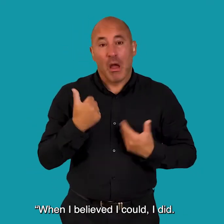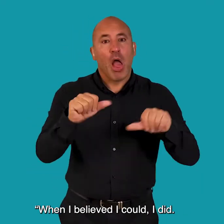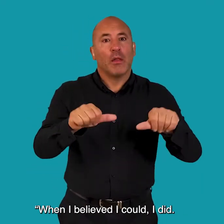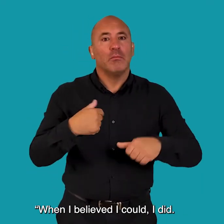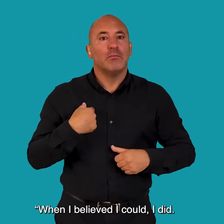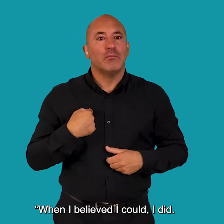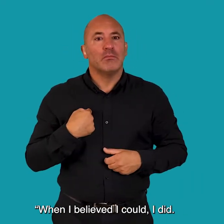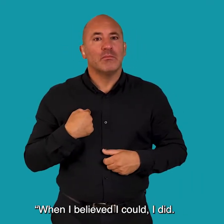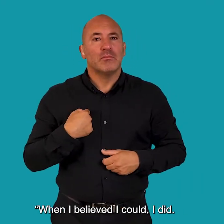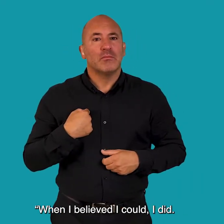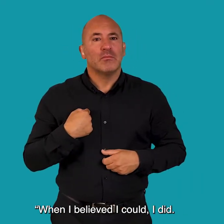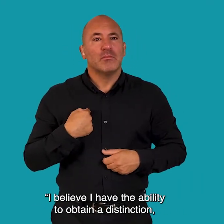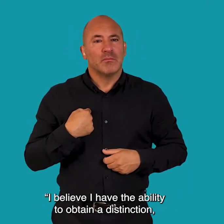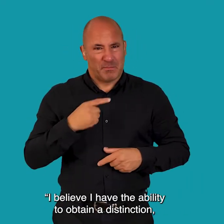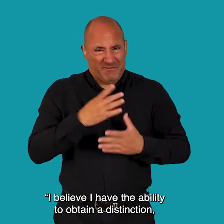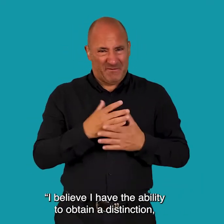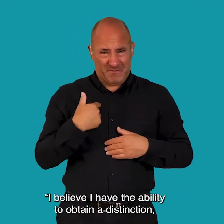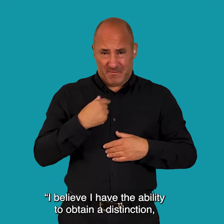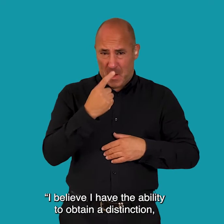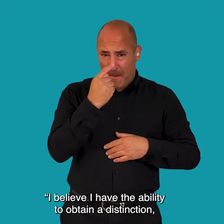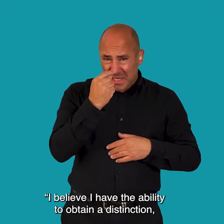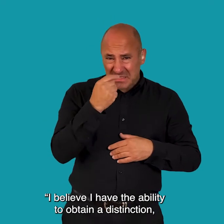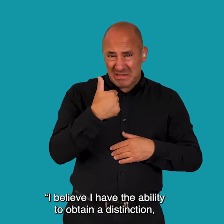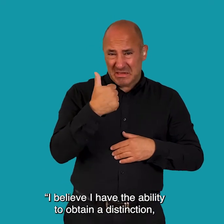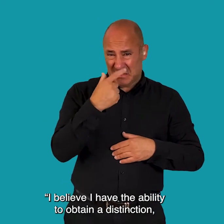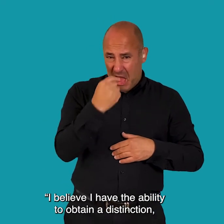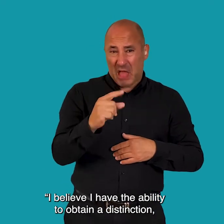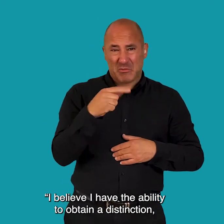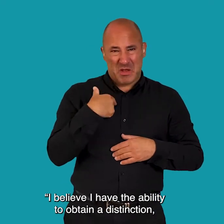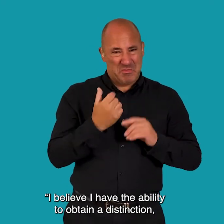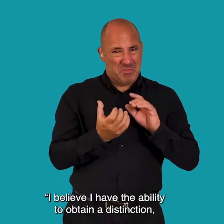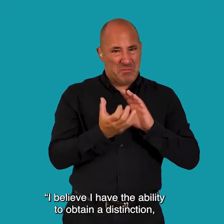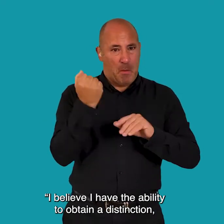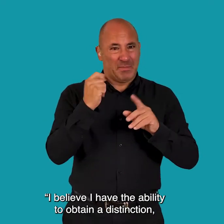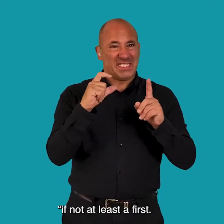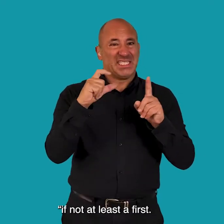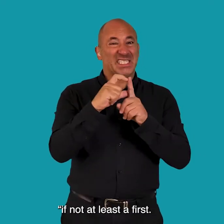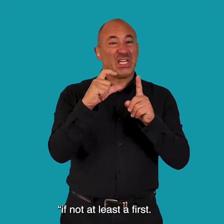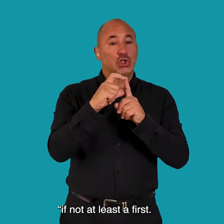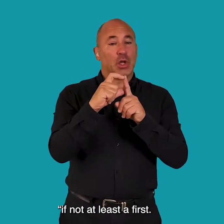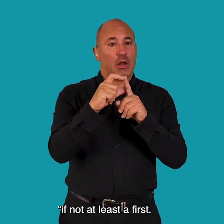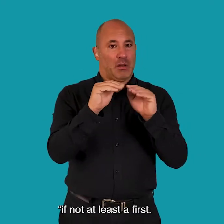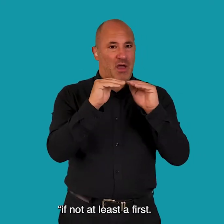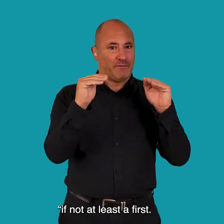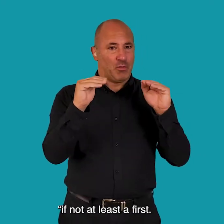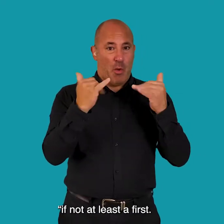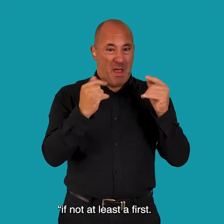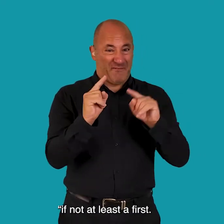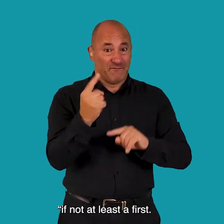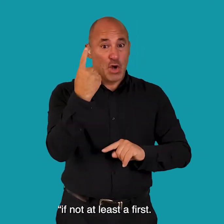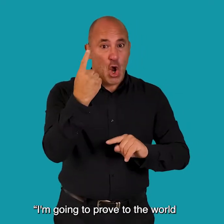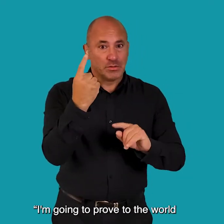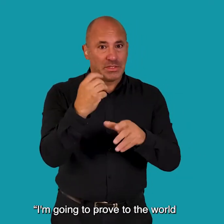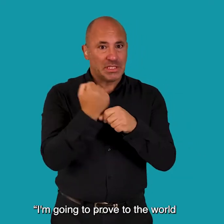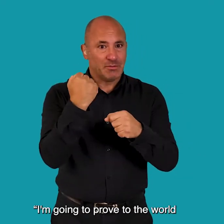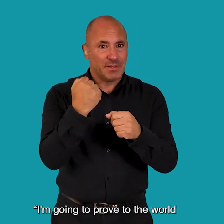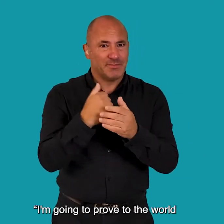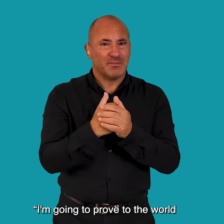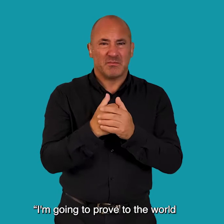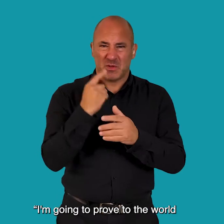I did. I believe I have the ability to obtain a distinction, if not at least a first. I'm going to prove to the world